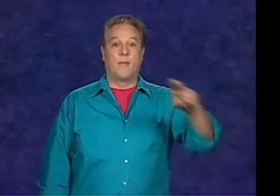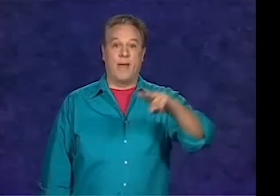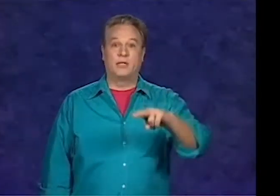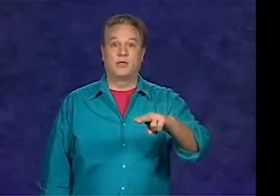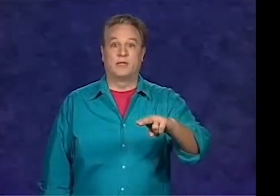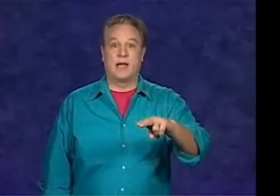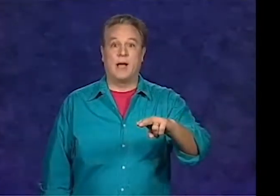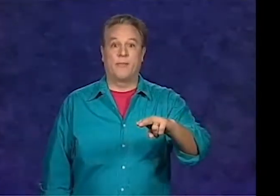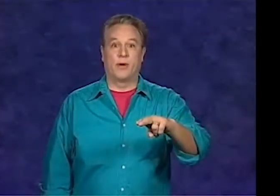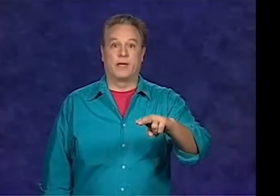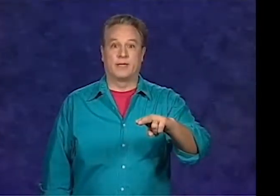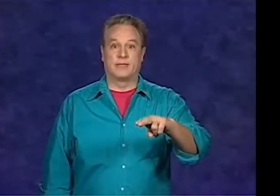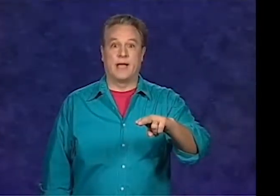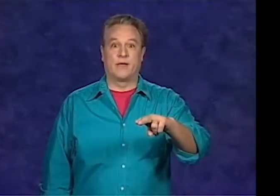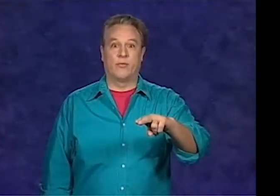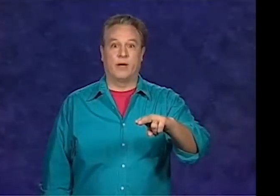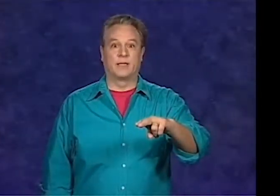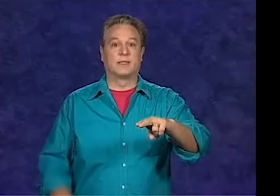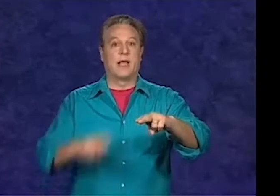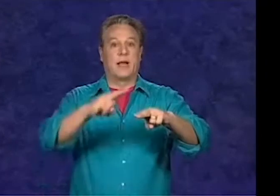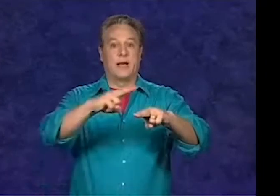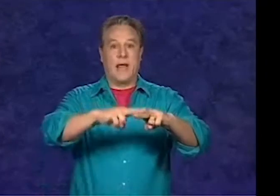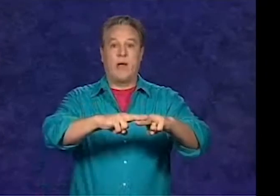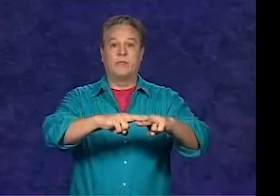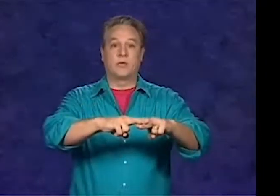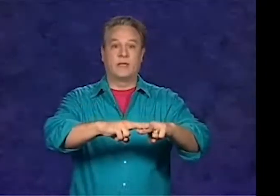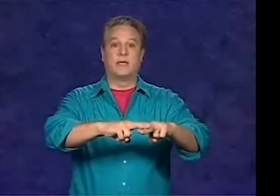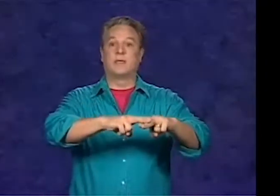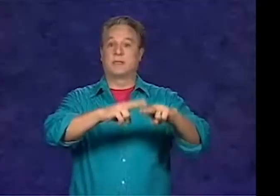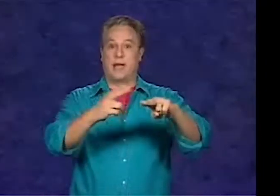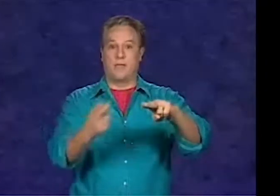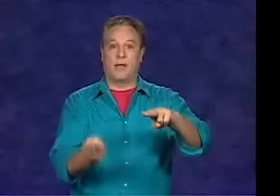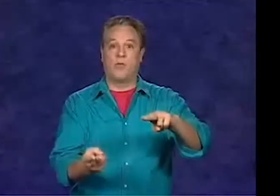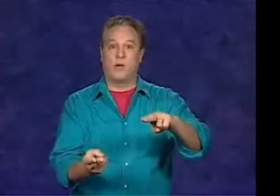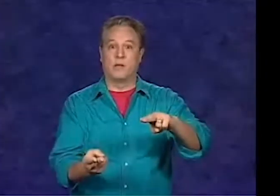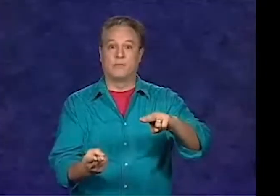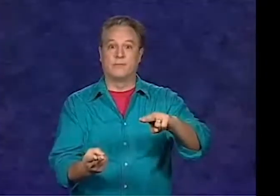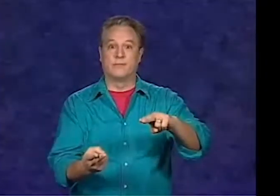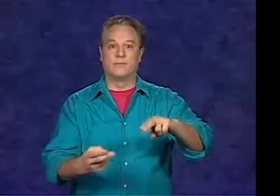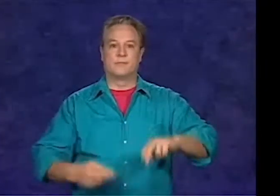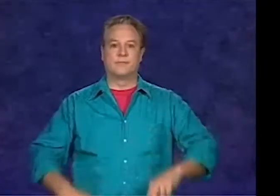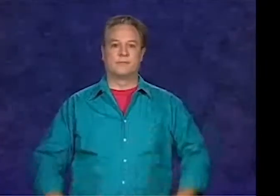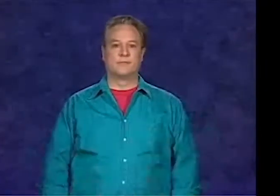Imagine the top brick in a stack of bricks. Now I'm decreasing the stack by one.